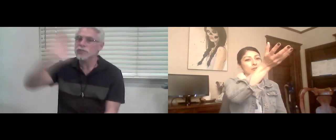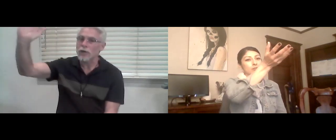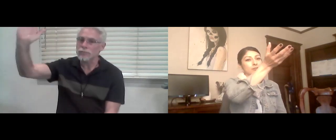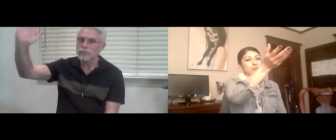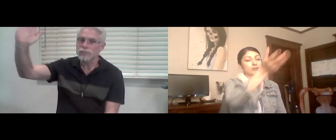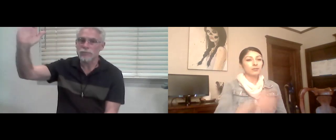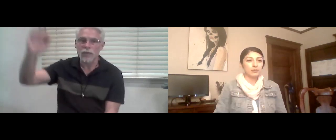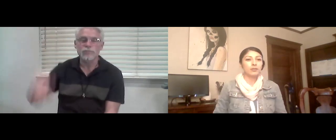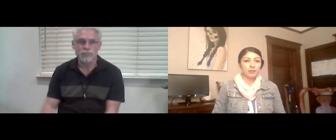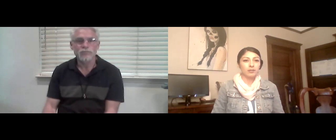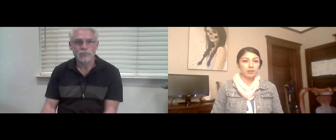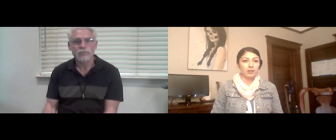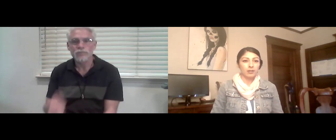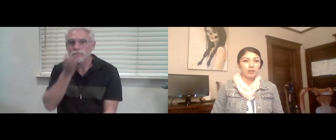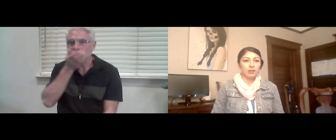Shout. Yeah.